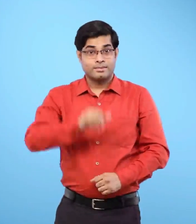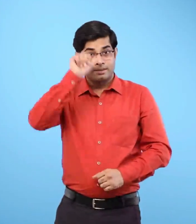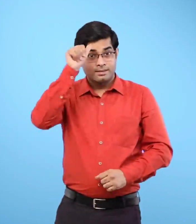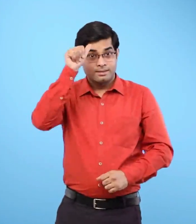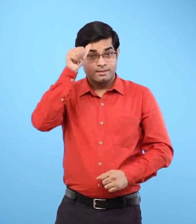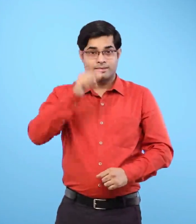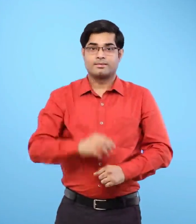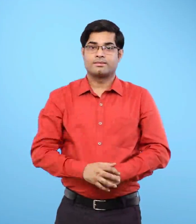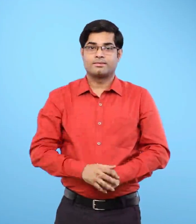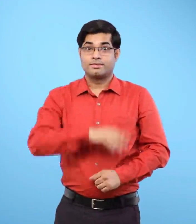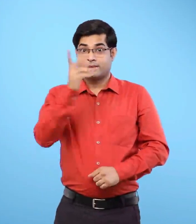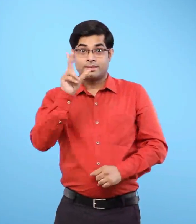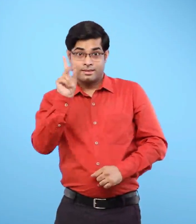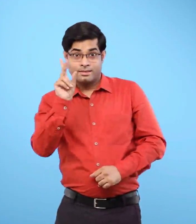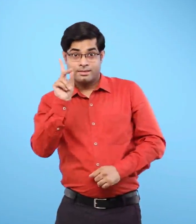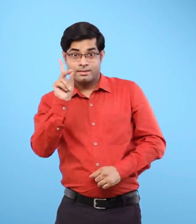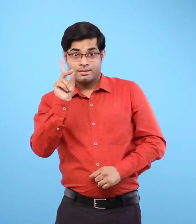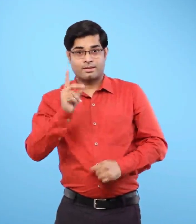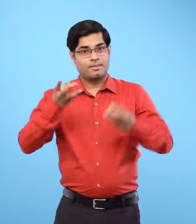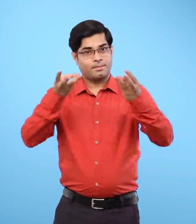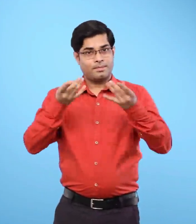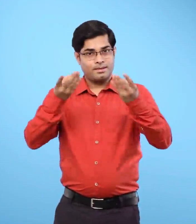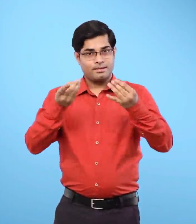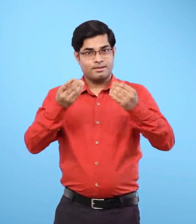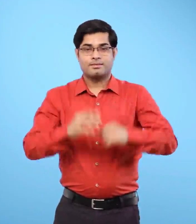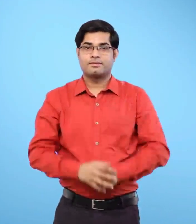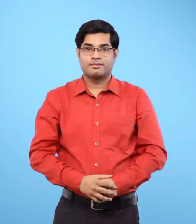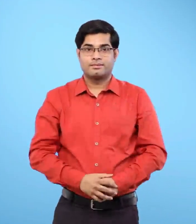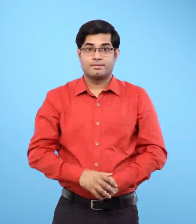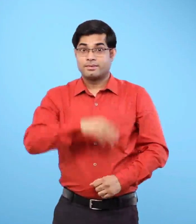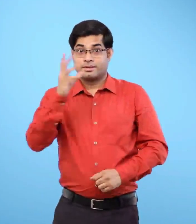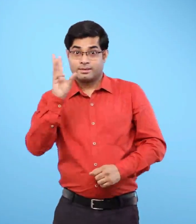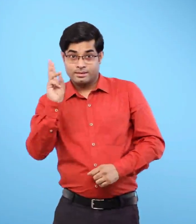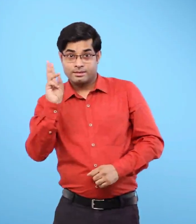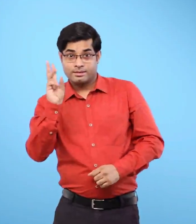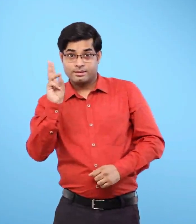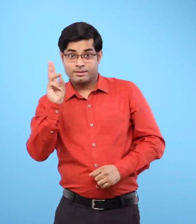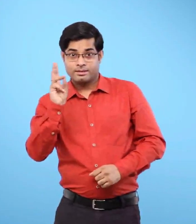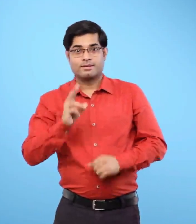Hindi. Period 2, Maths. Period 3,